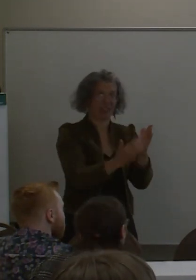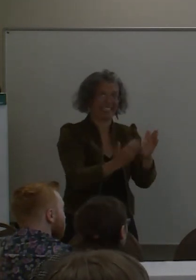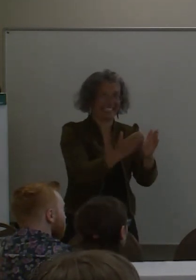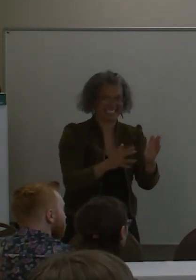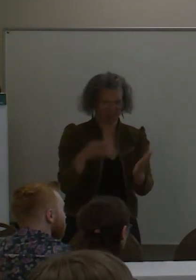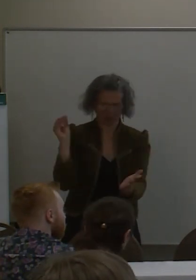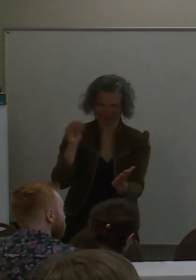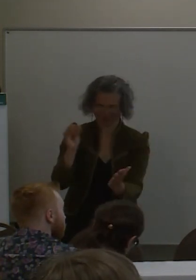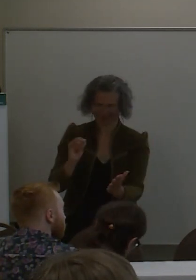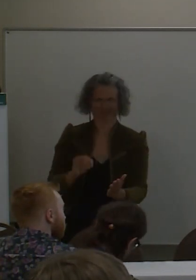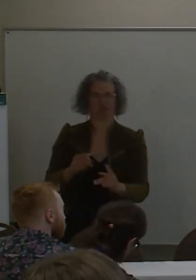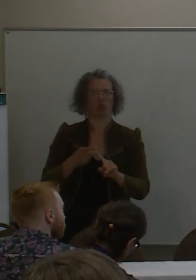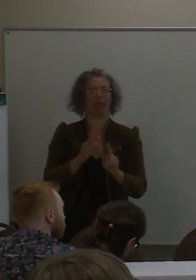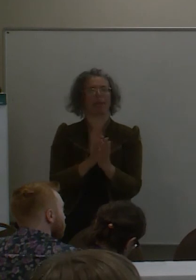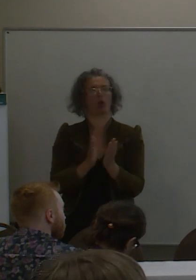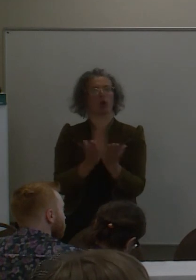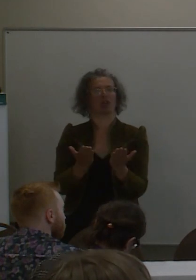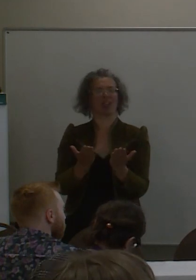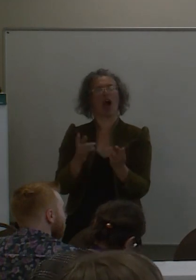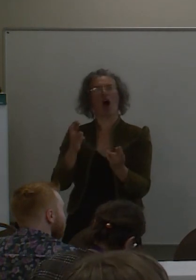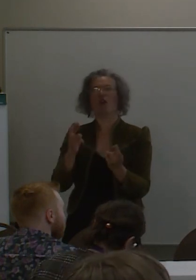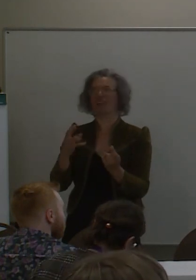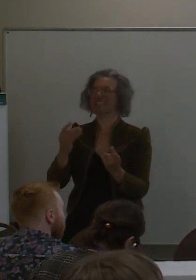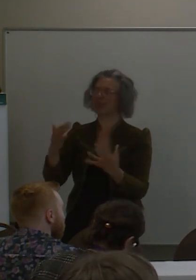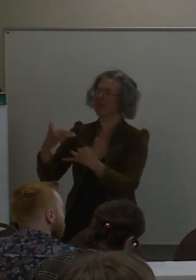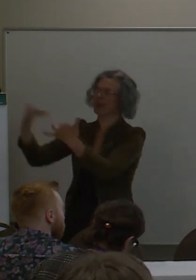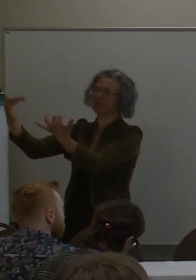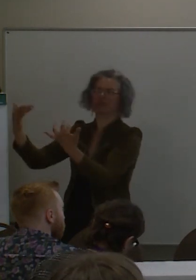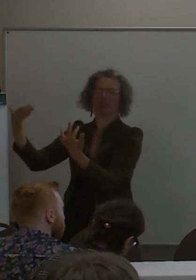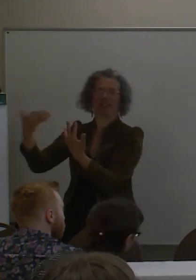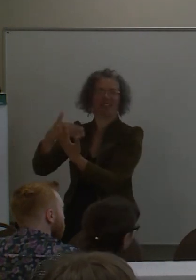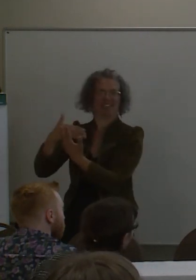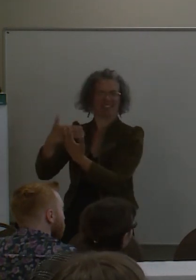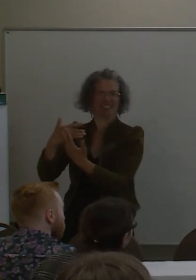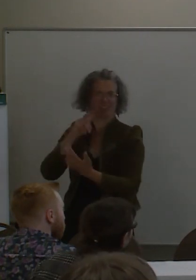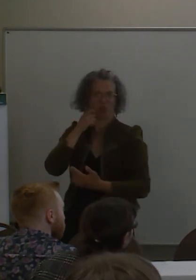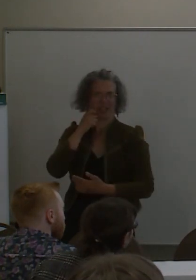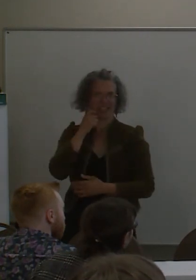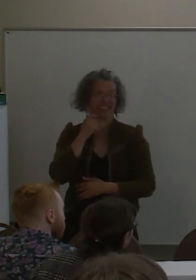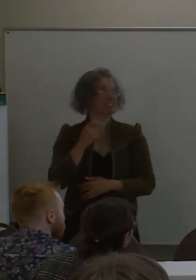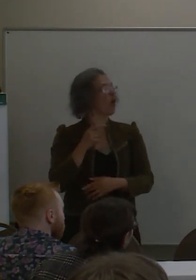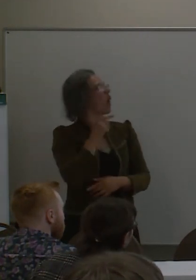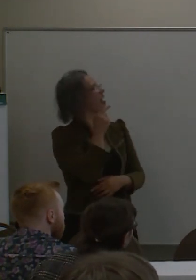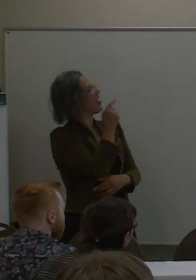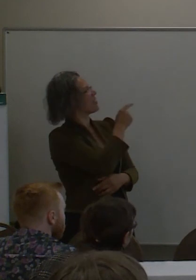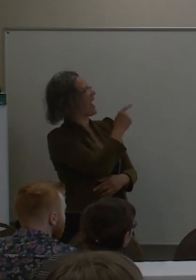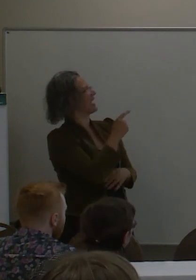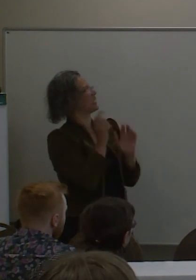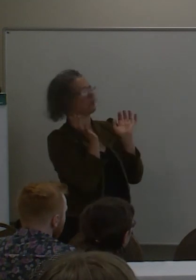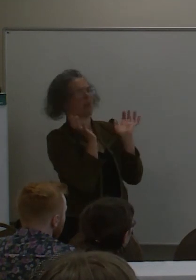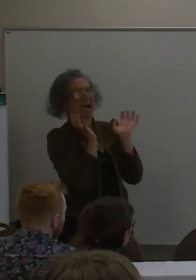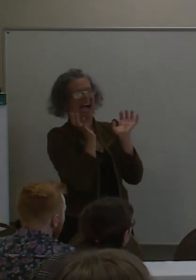our collection and we can start engaging with them again. So that's the catalog record. I'm very proud of it. Look at all